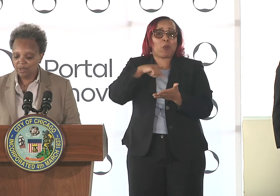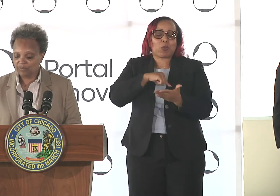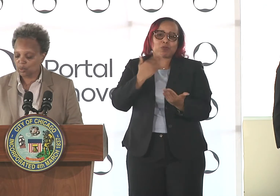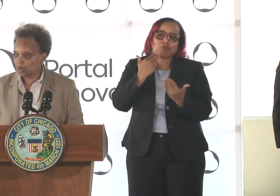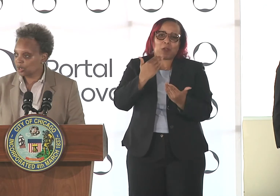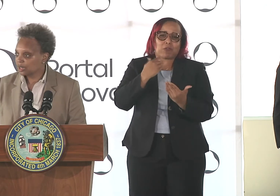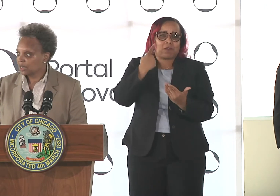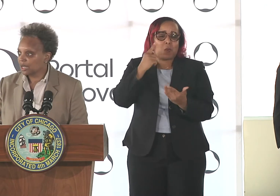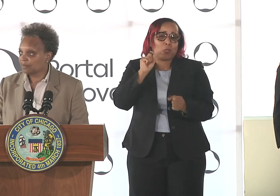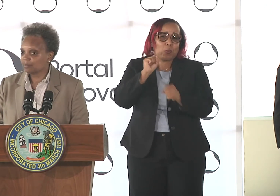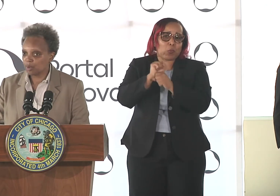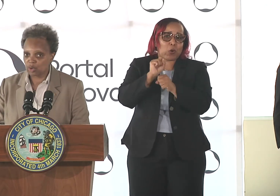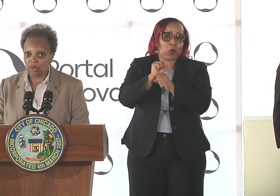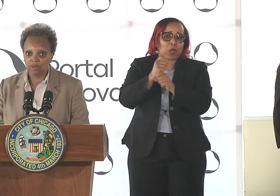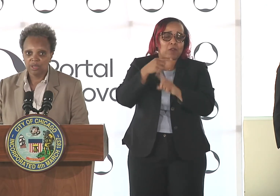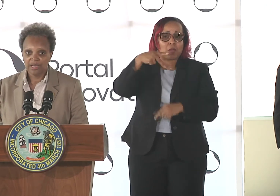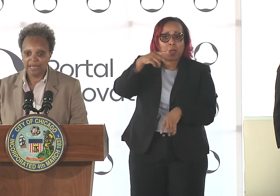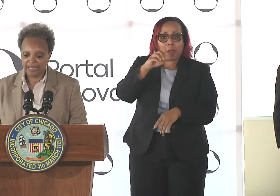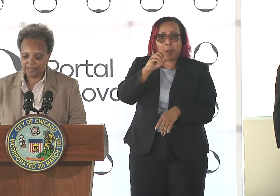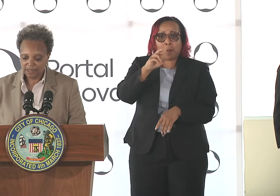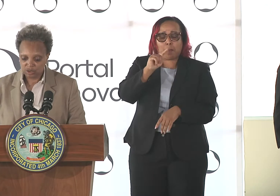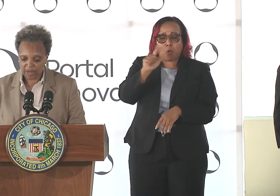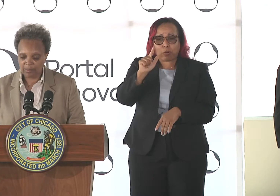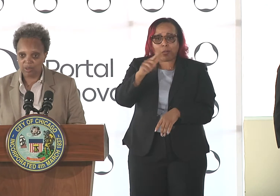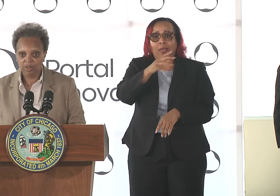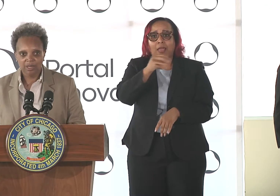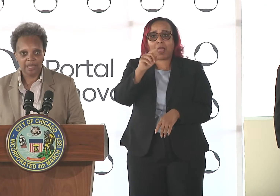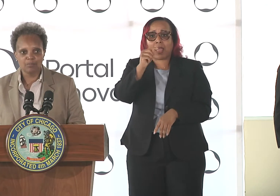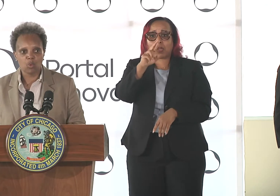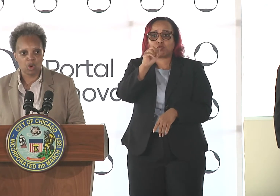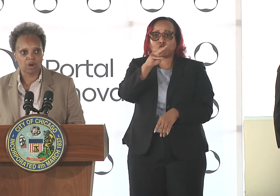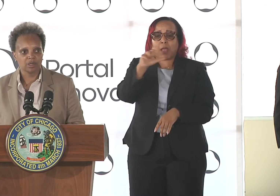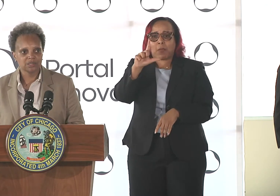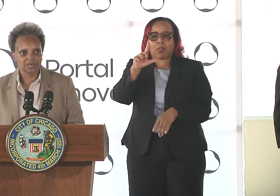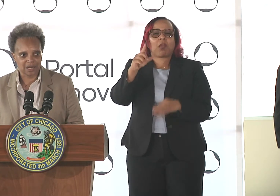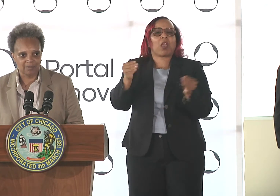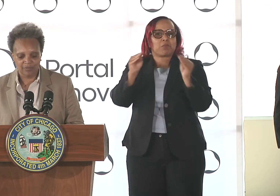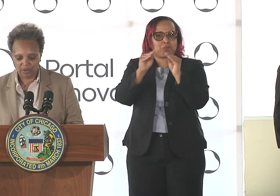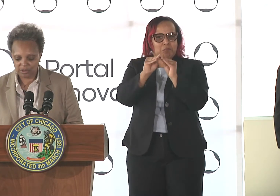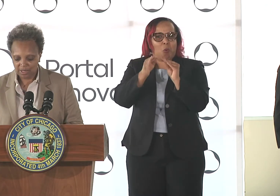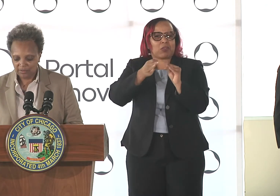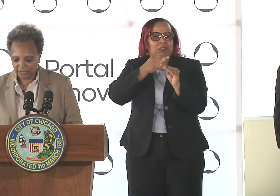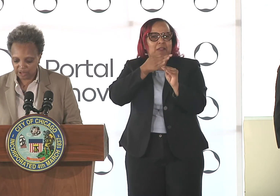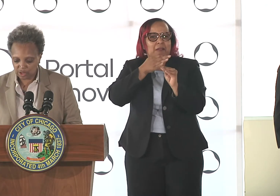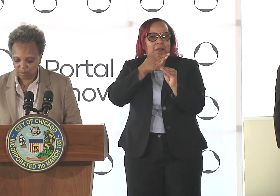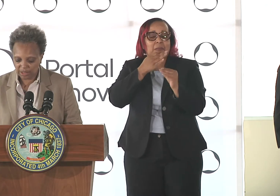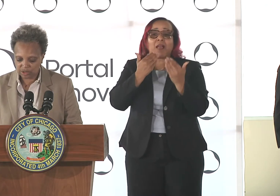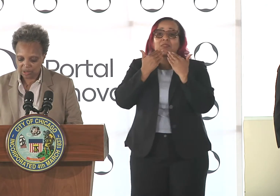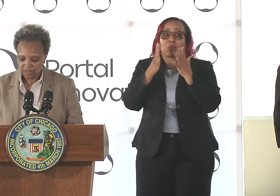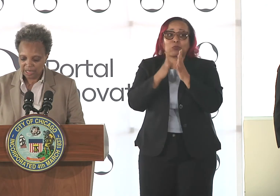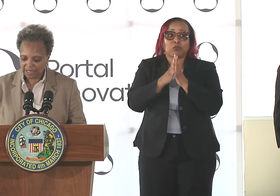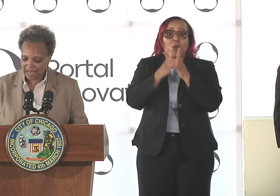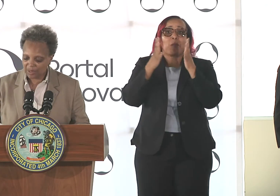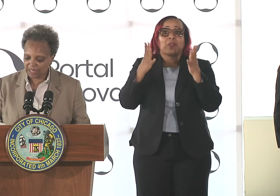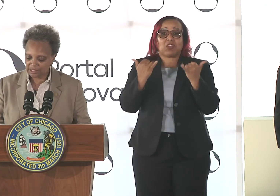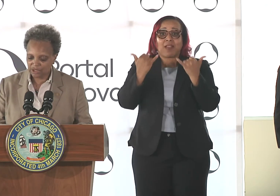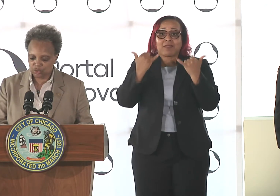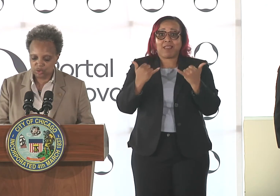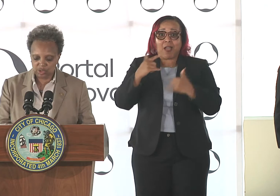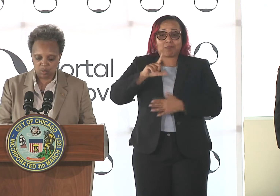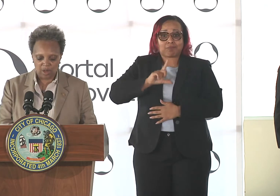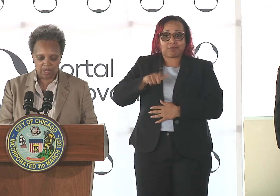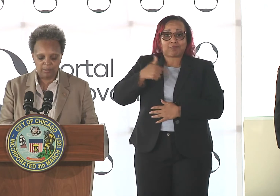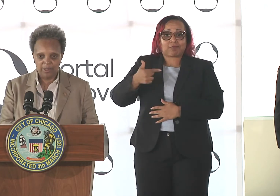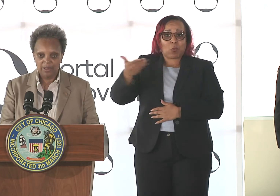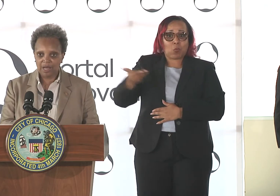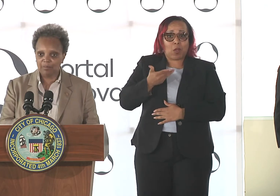grateful for the work of Portal and Trammell, and more to come, folks. Thank you so much. And now I'd like to